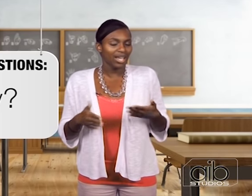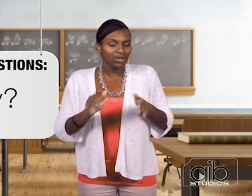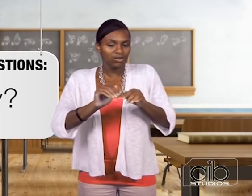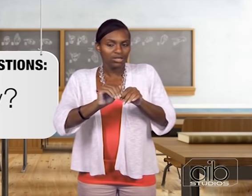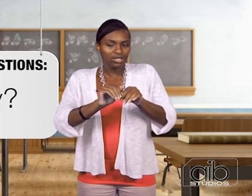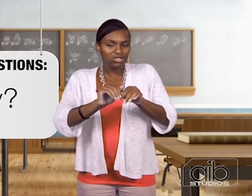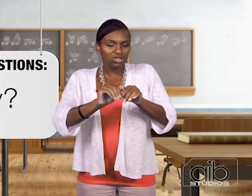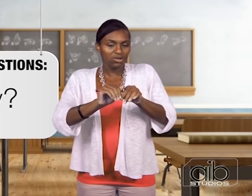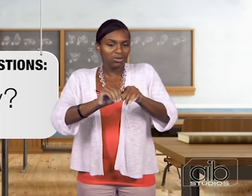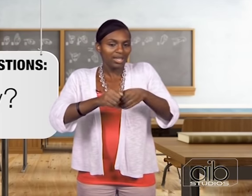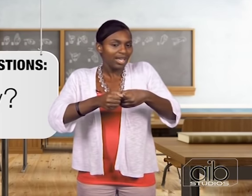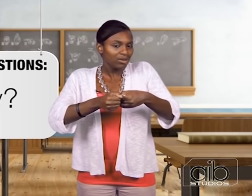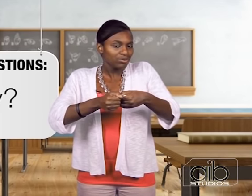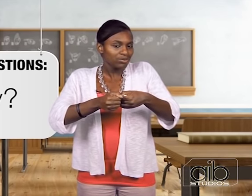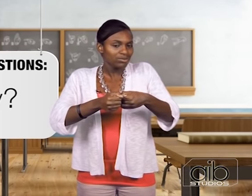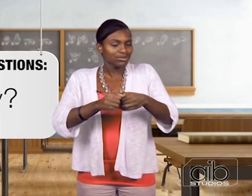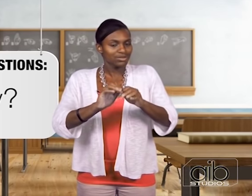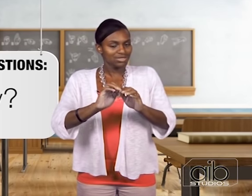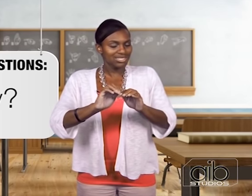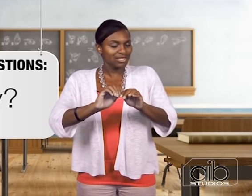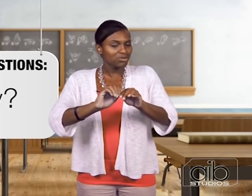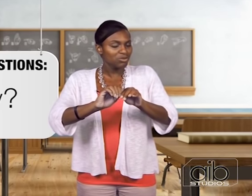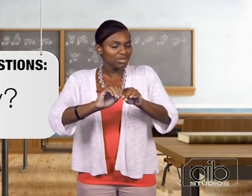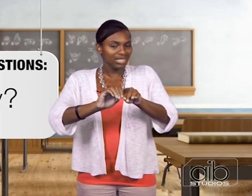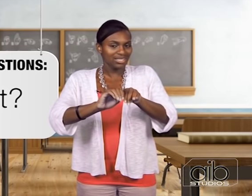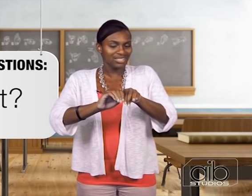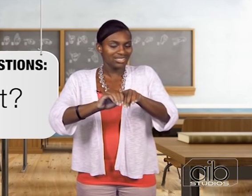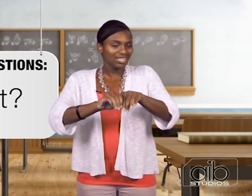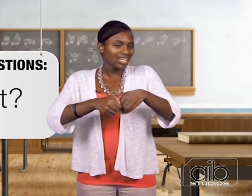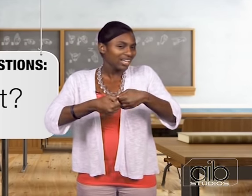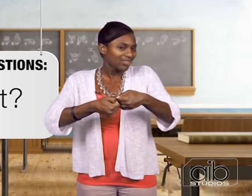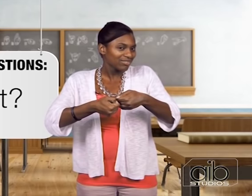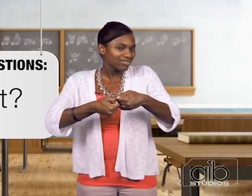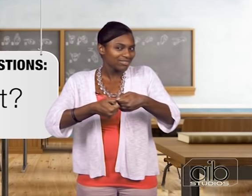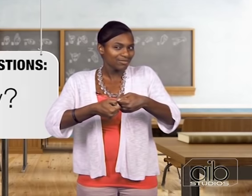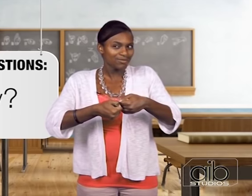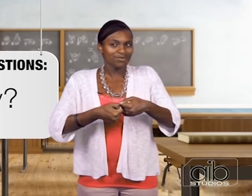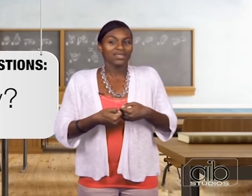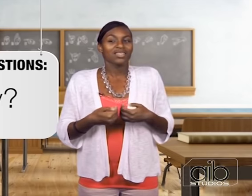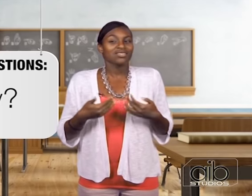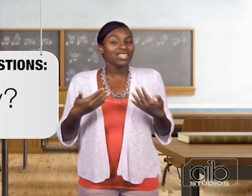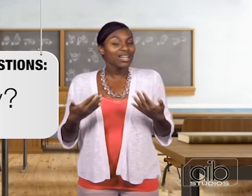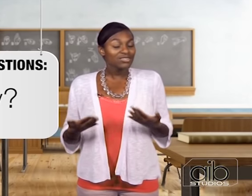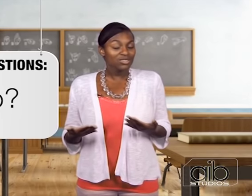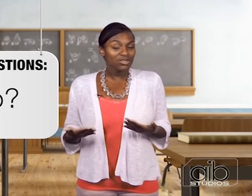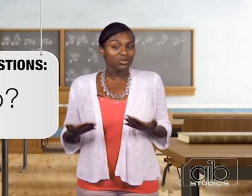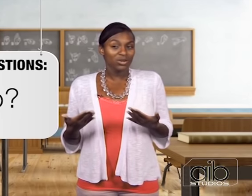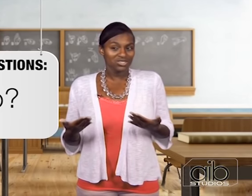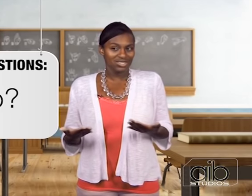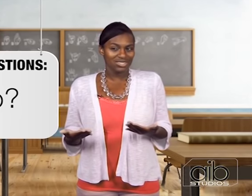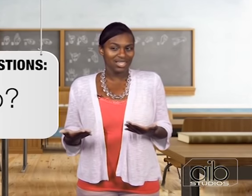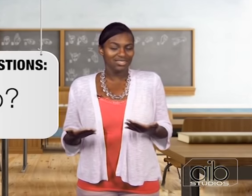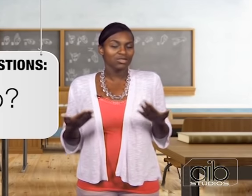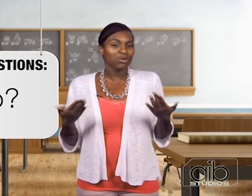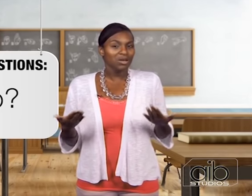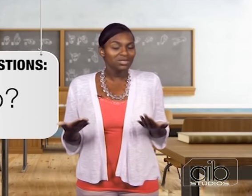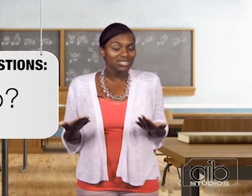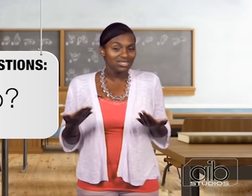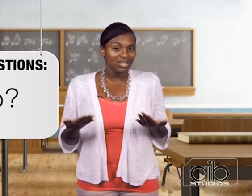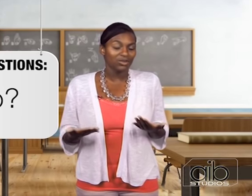how, you go how. Just a little movement like this, how. So those are the question signs that you probably need to know in